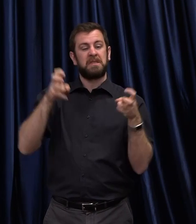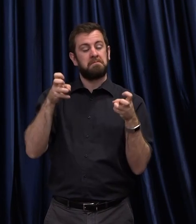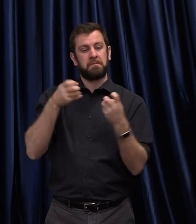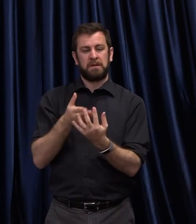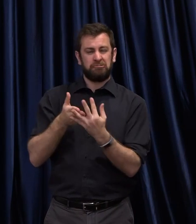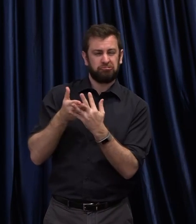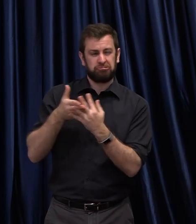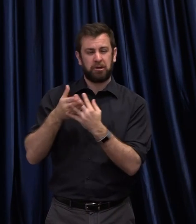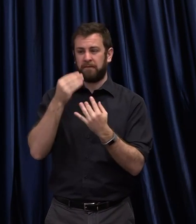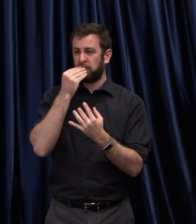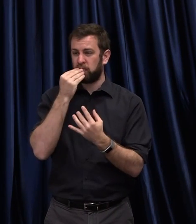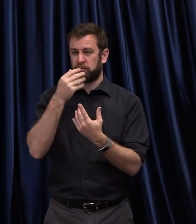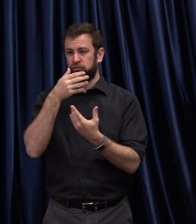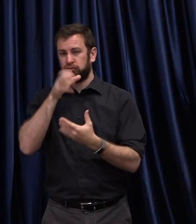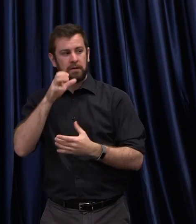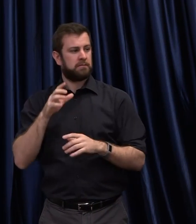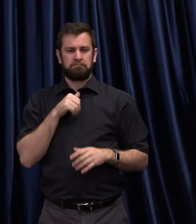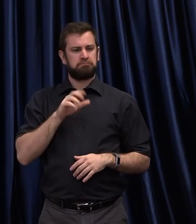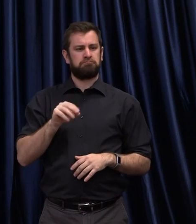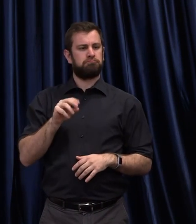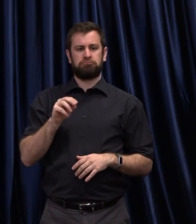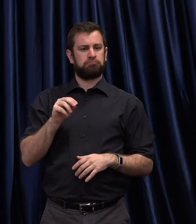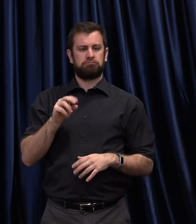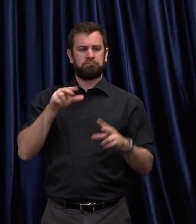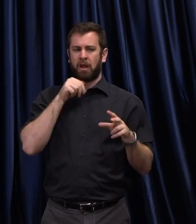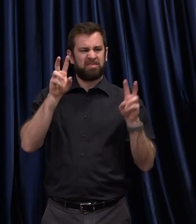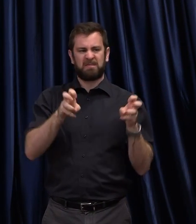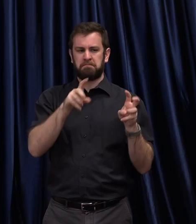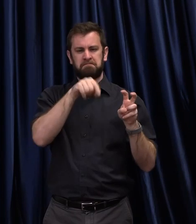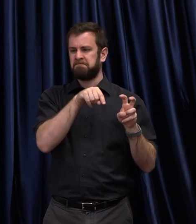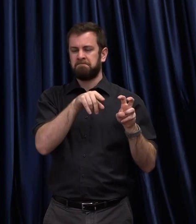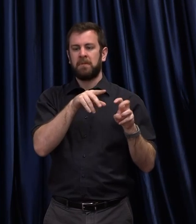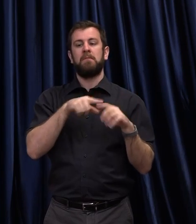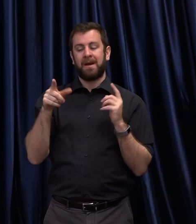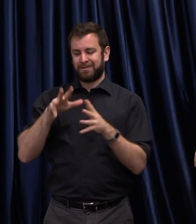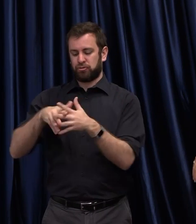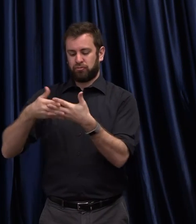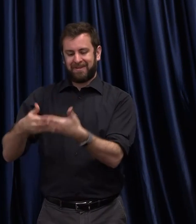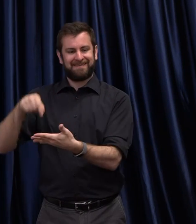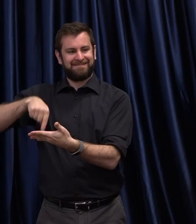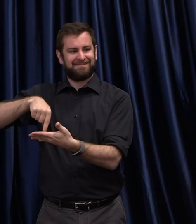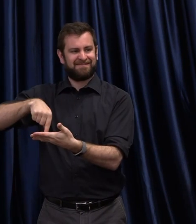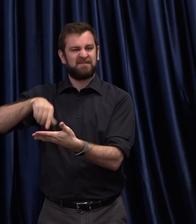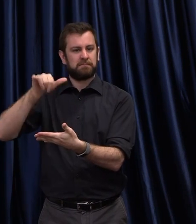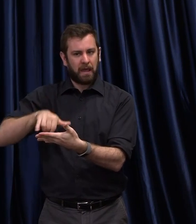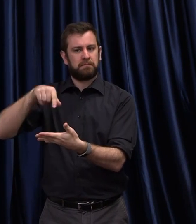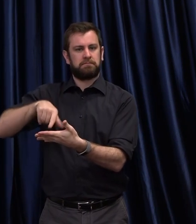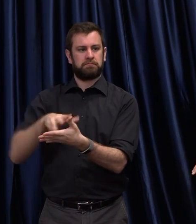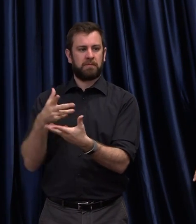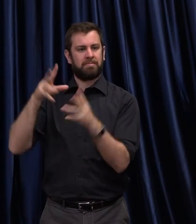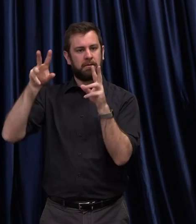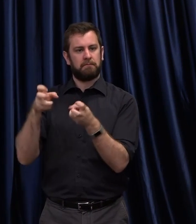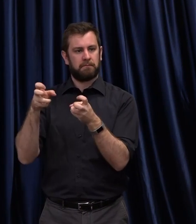for food and drink, but it is the Quran itself, that the